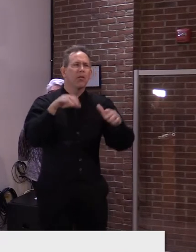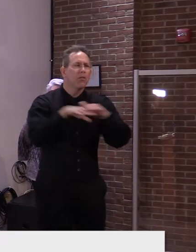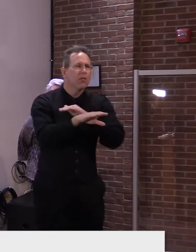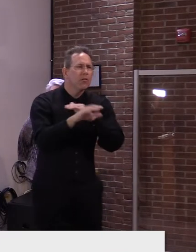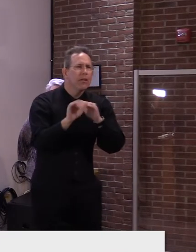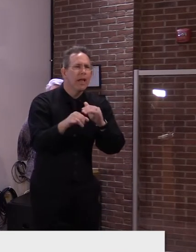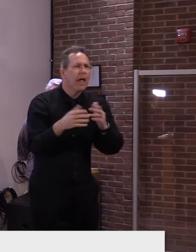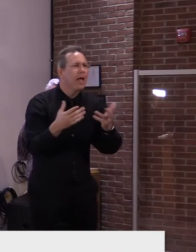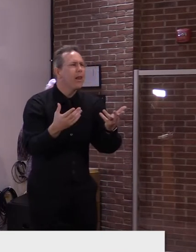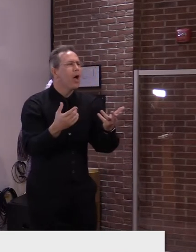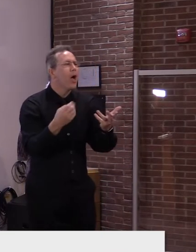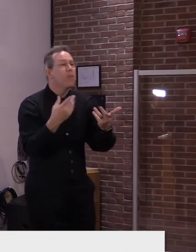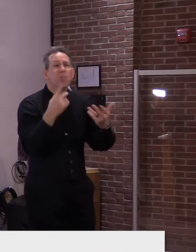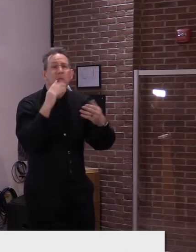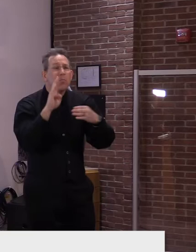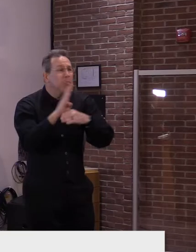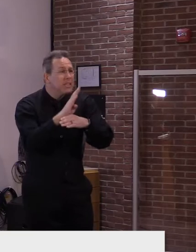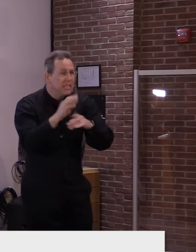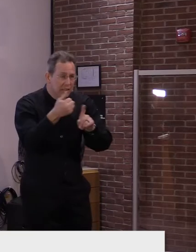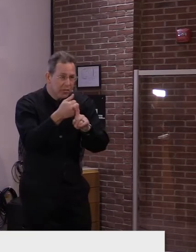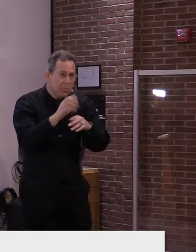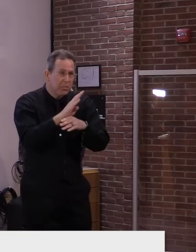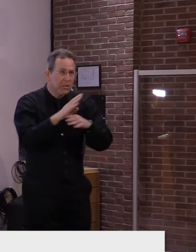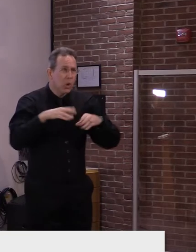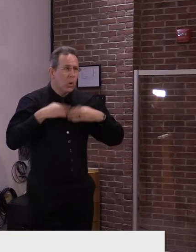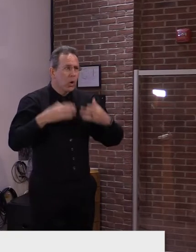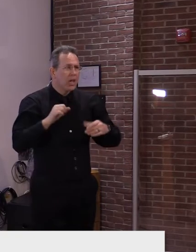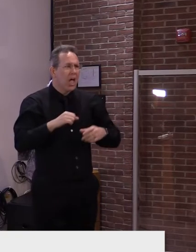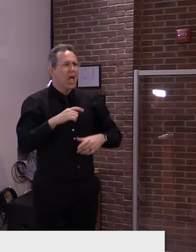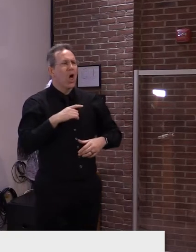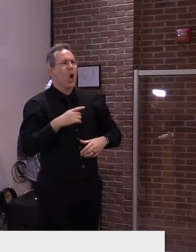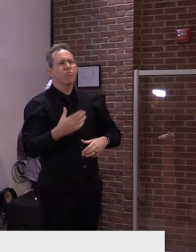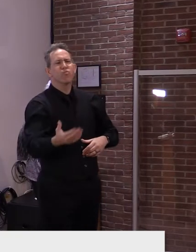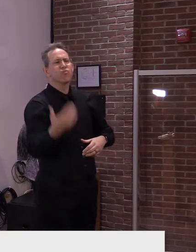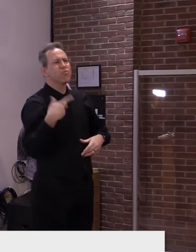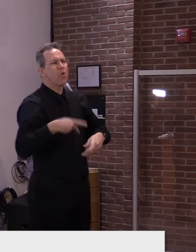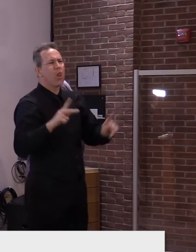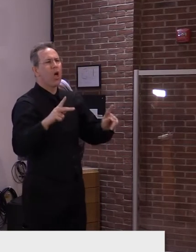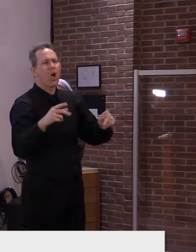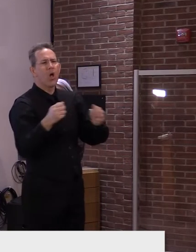Can a business say you can only enter if you're vaccinated?